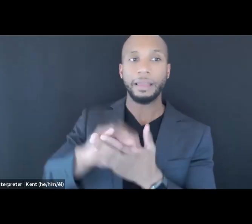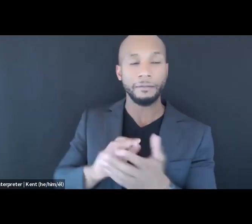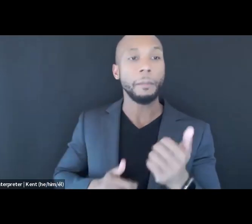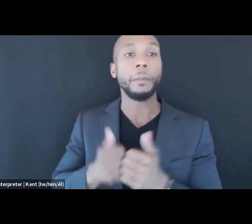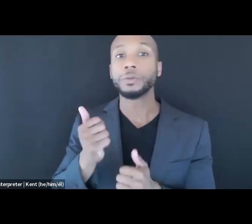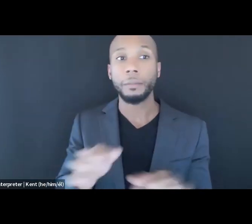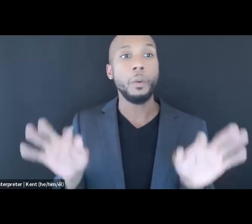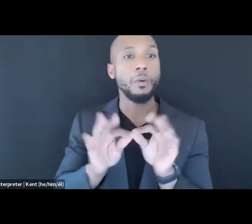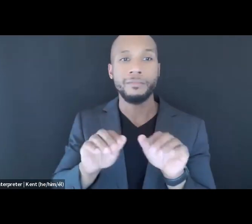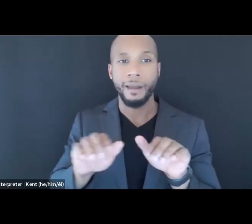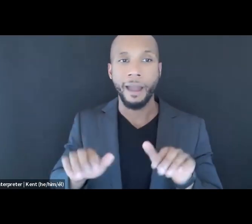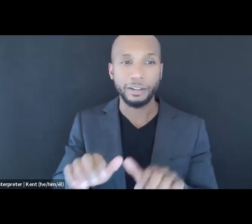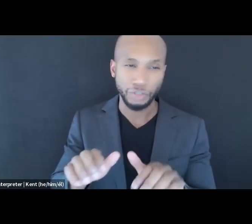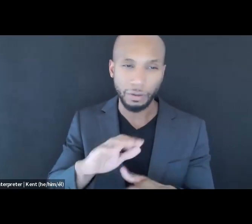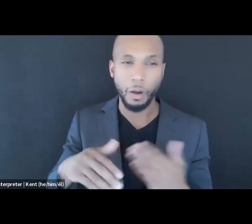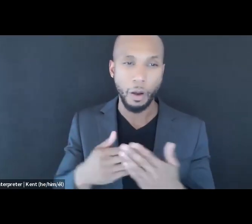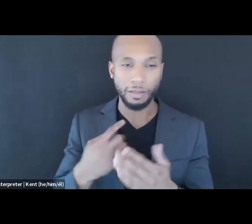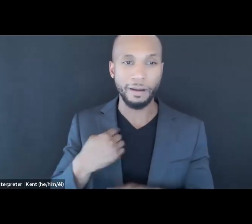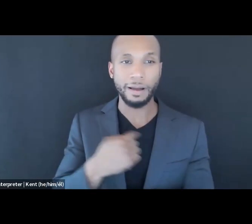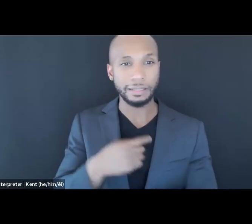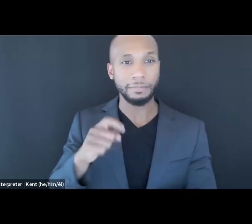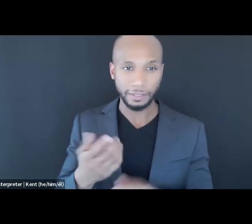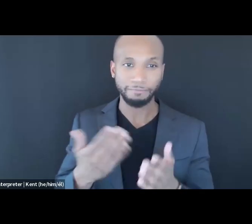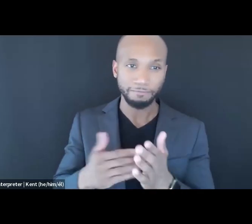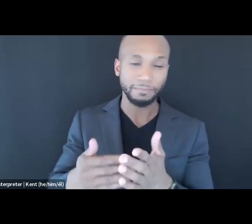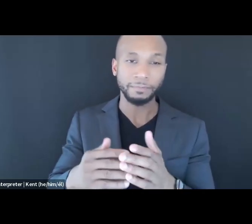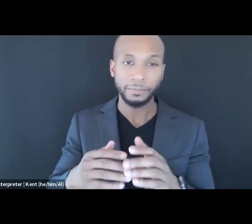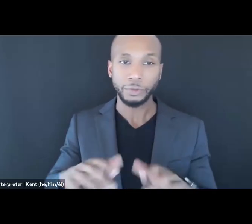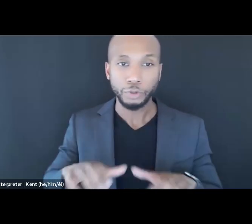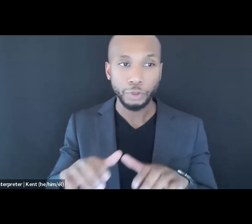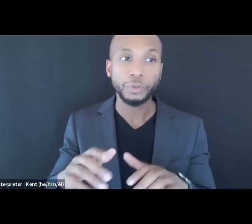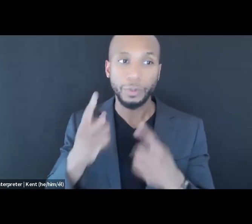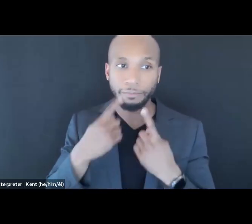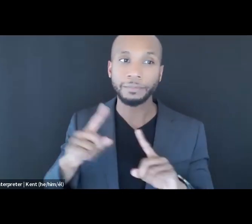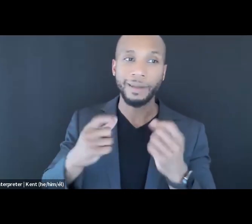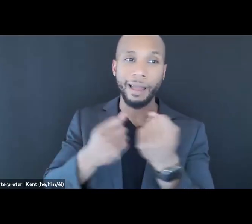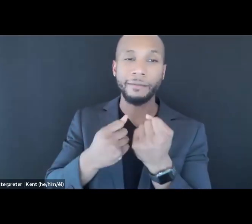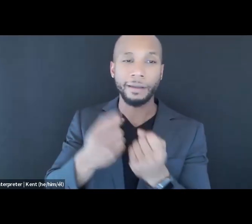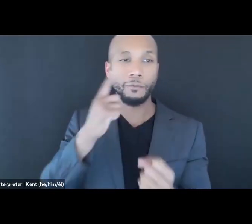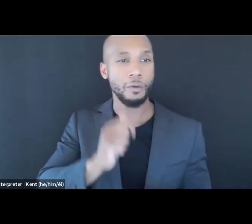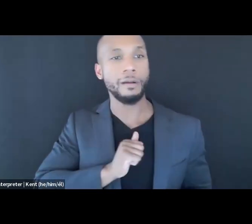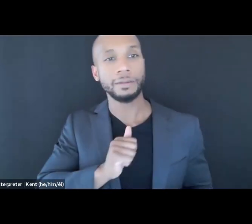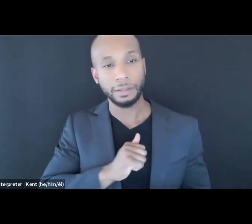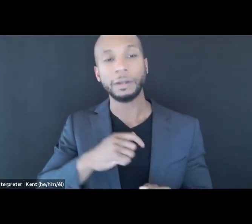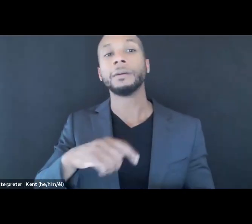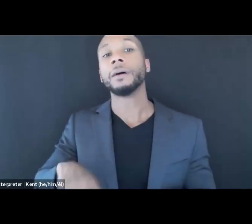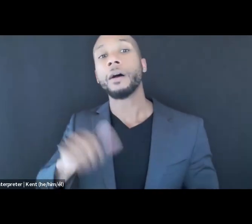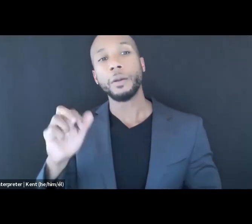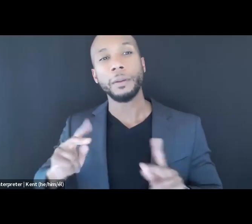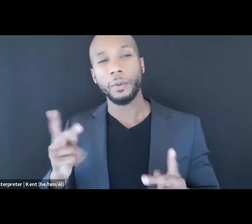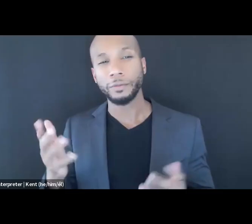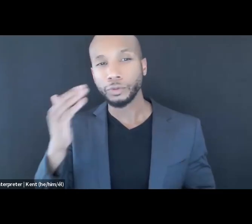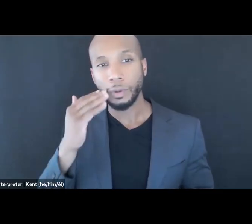most critical action all of us must repeatedly take to effectively advocate for ourselves, others we